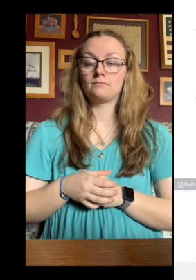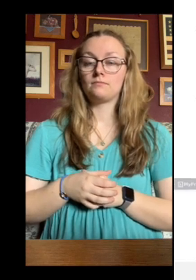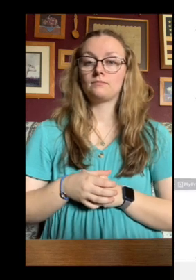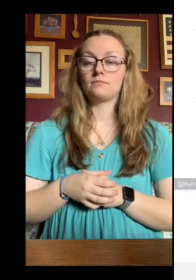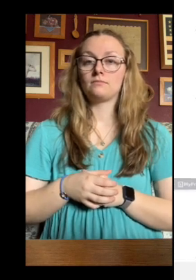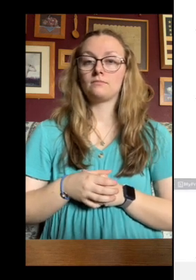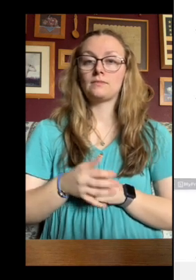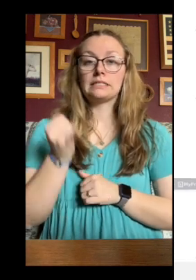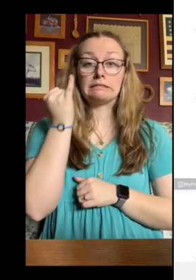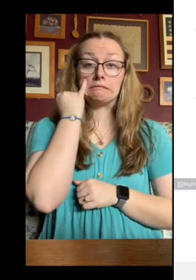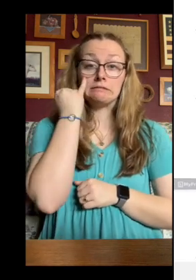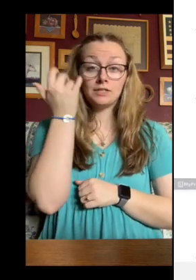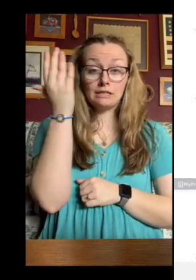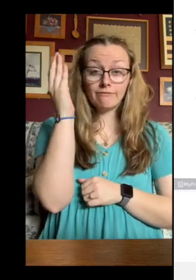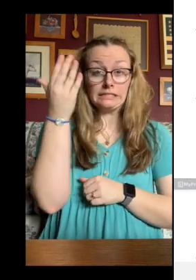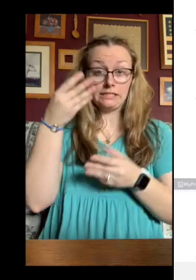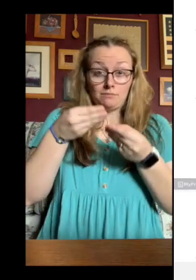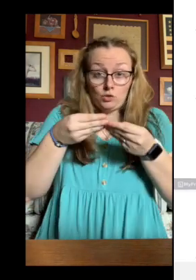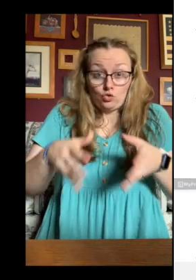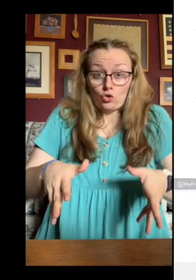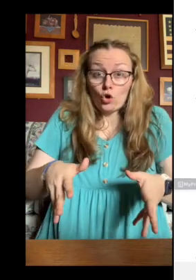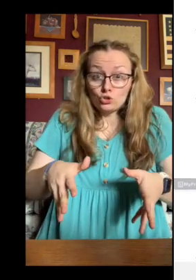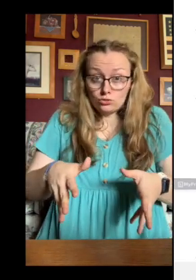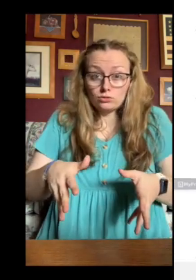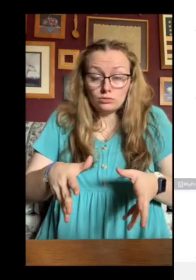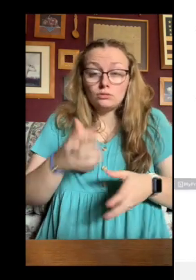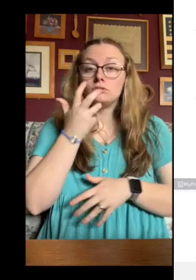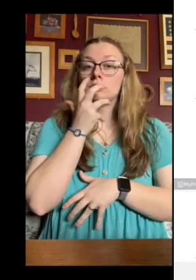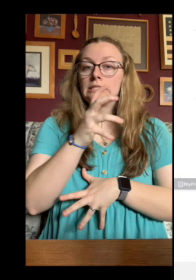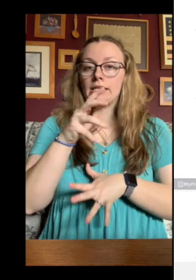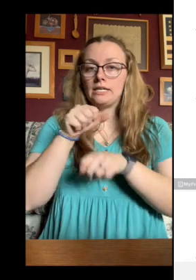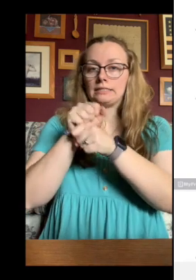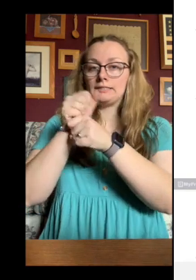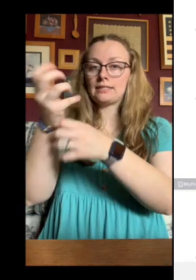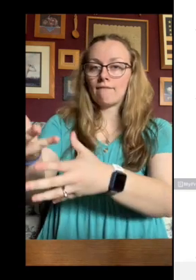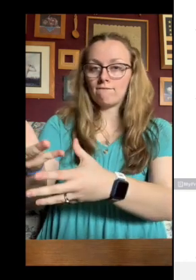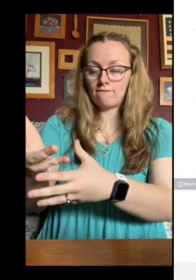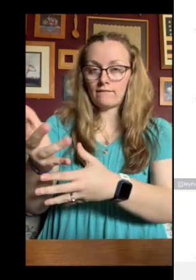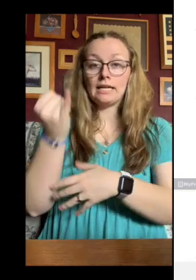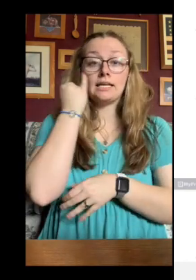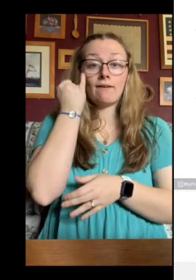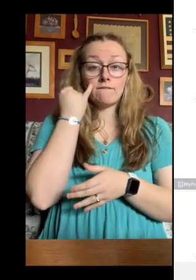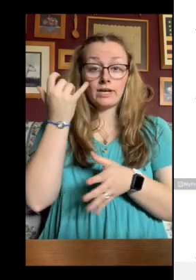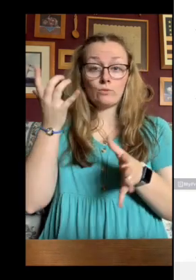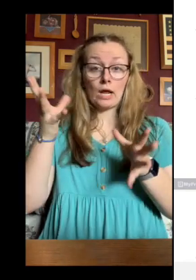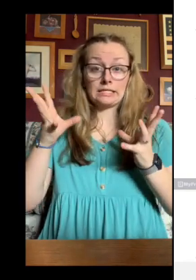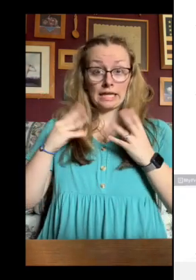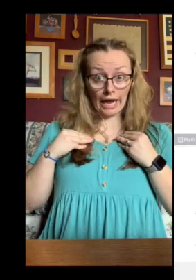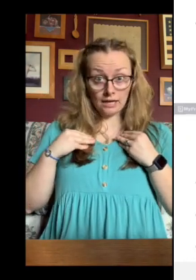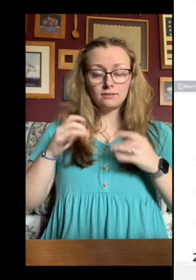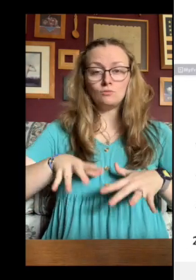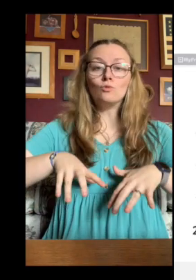If it was lost, it left as heat. If it was gained, it was absorbed as heat.